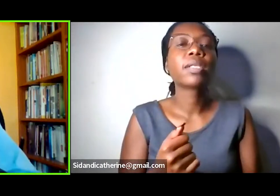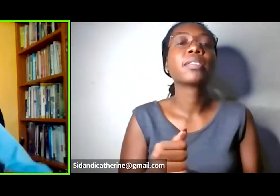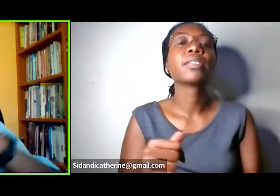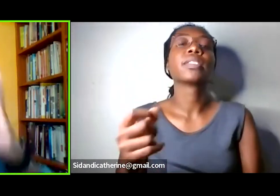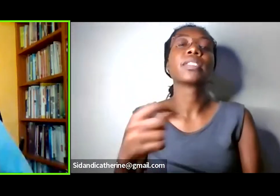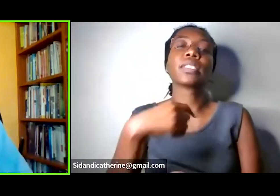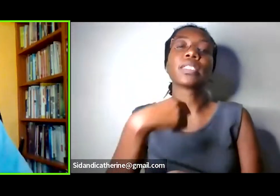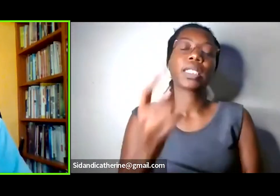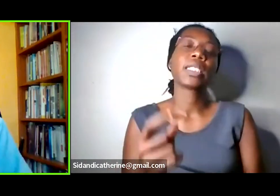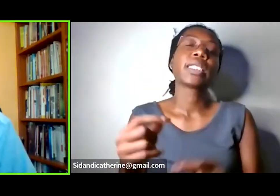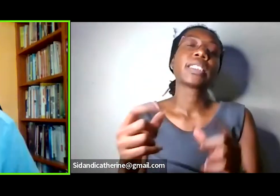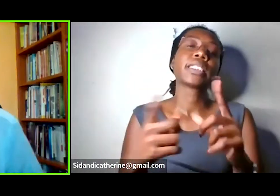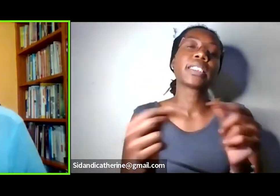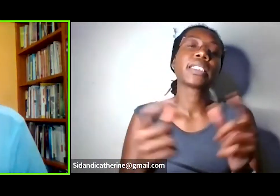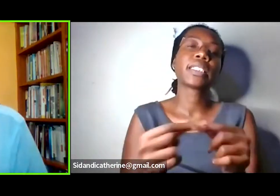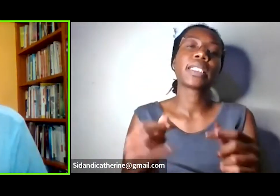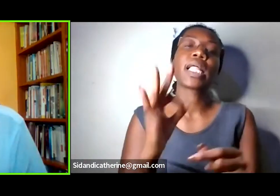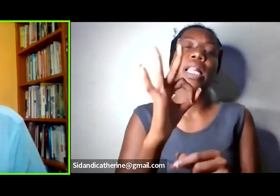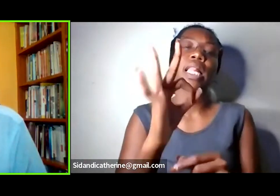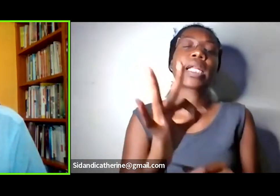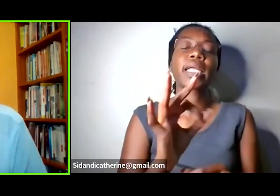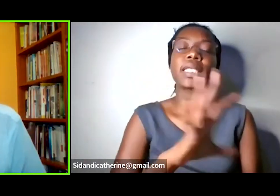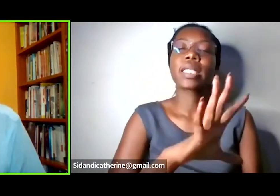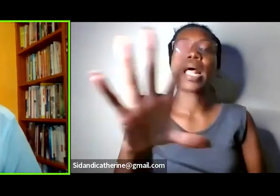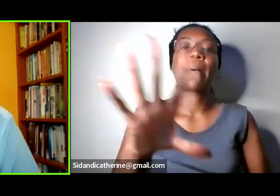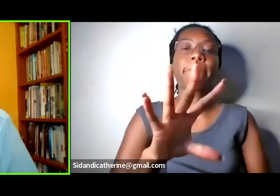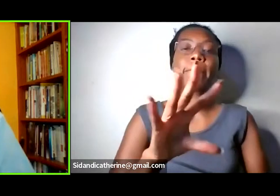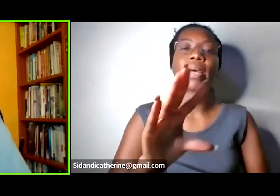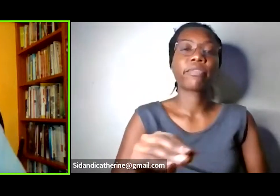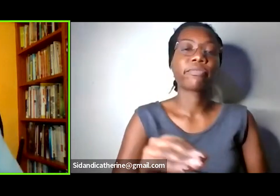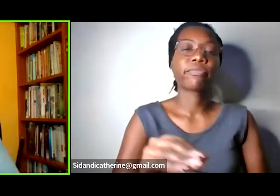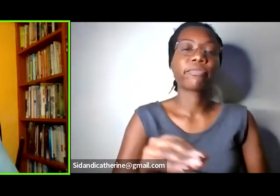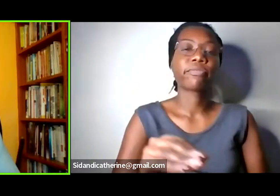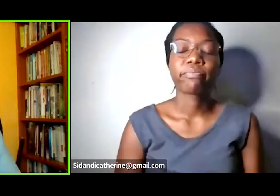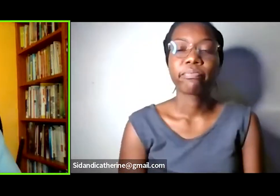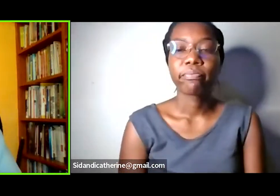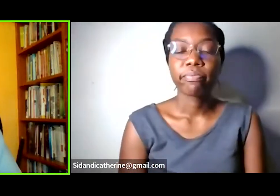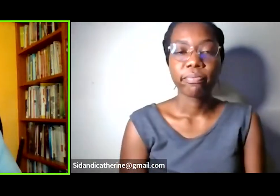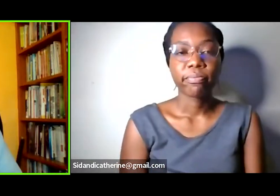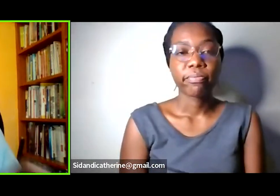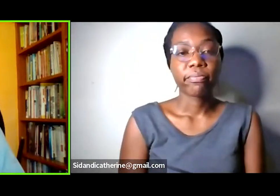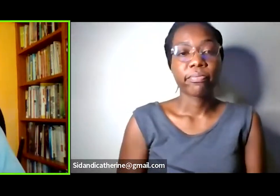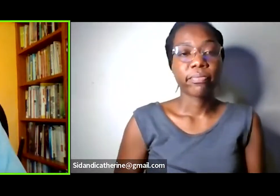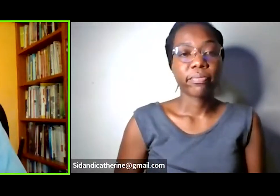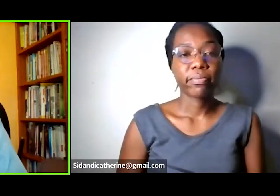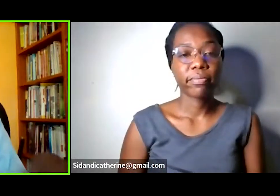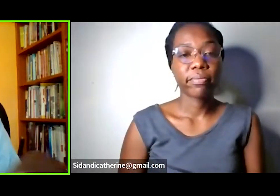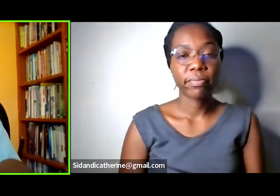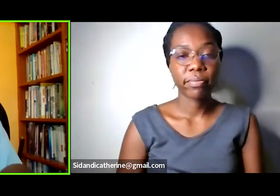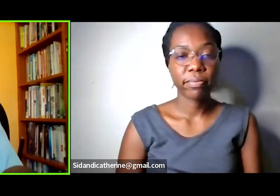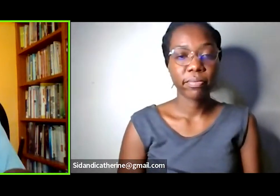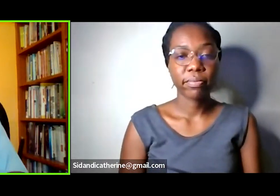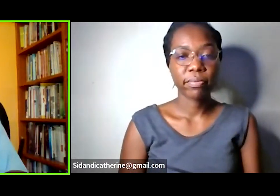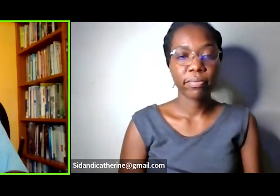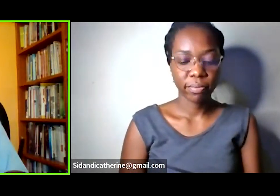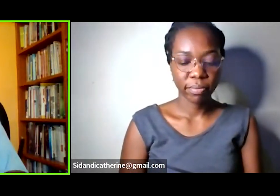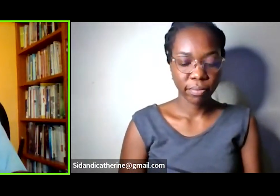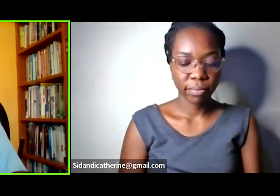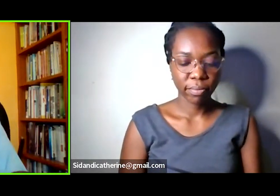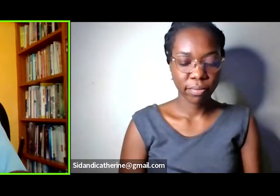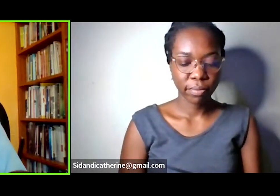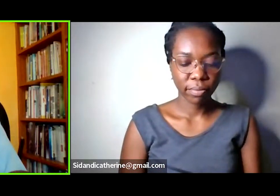there, and feedback is not personal, and feedback is, that loop must always be there. And let's